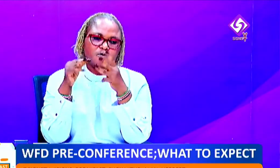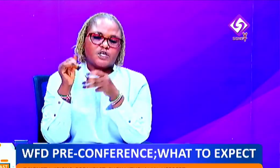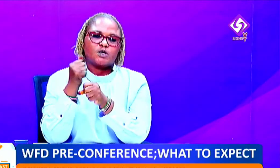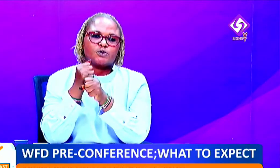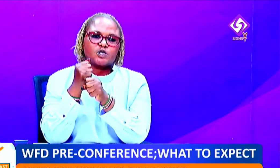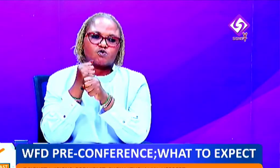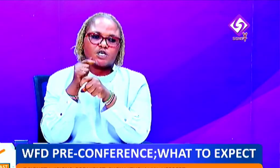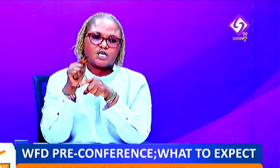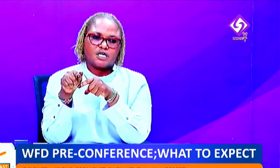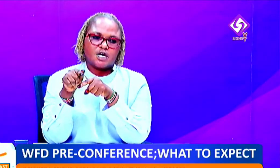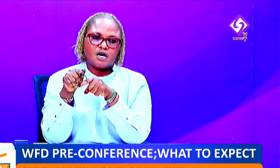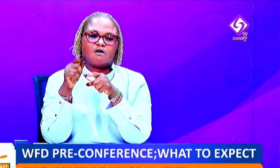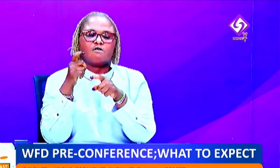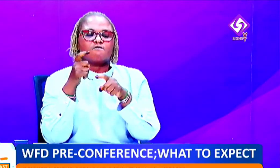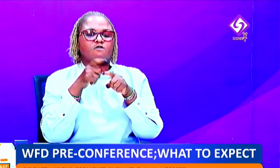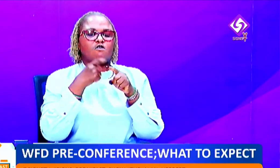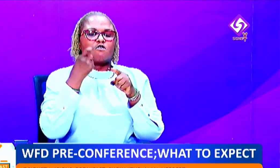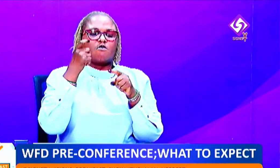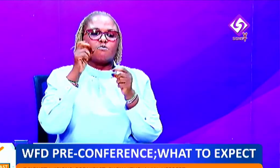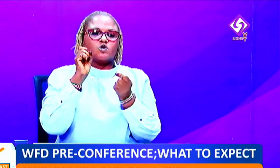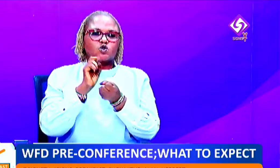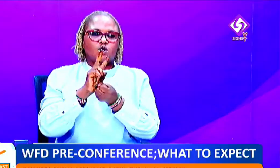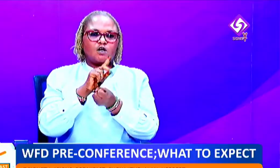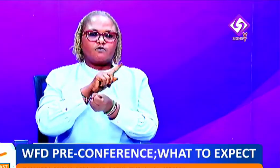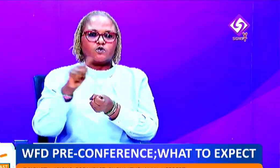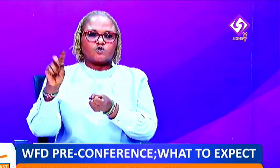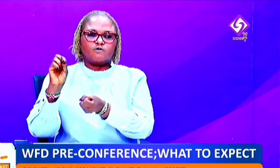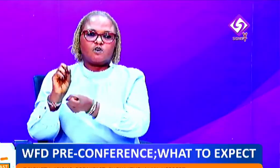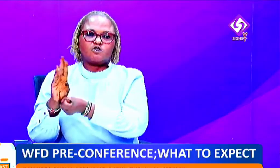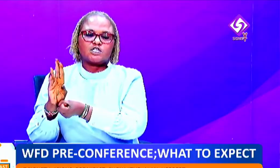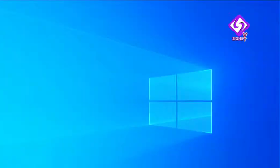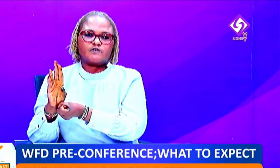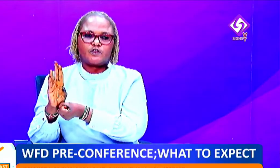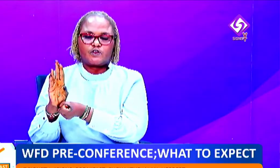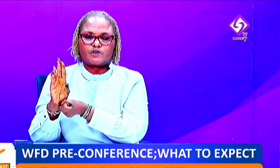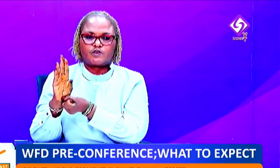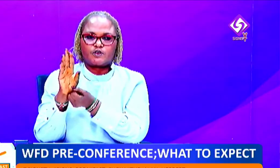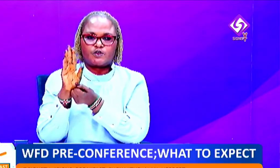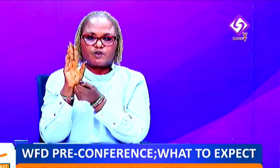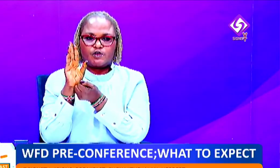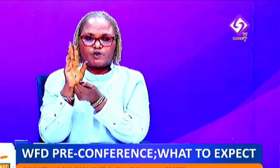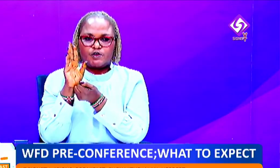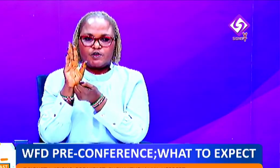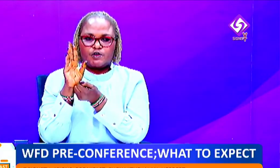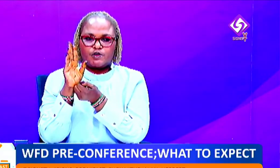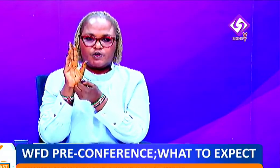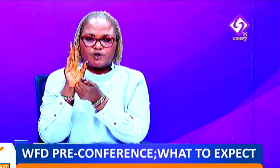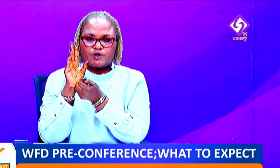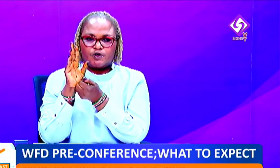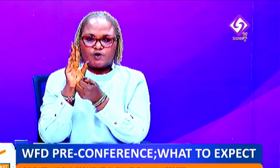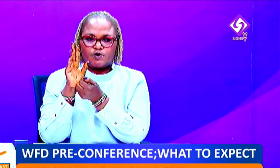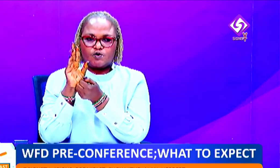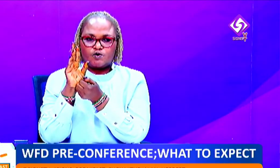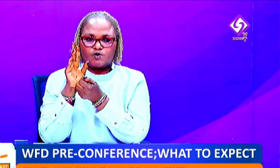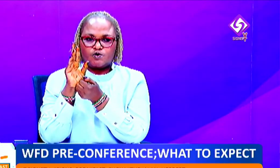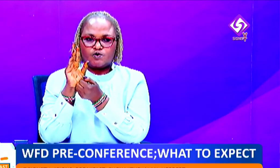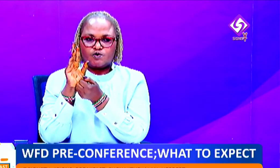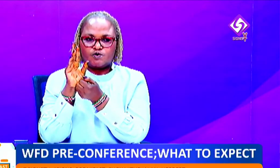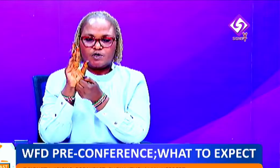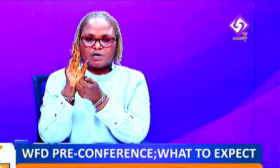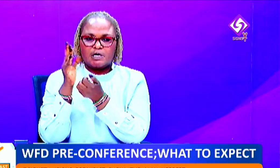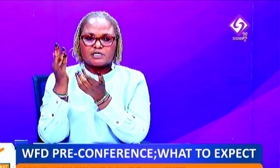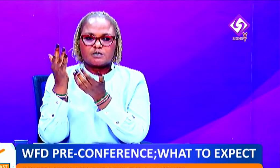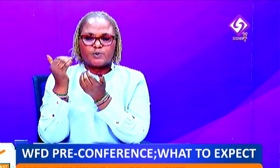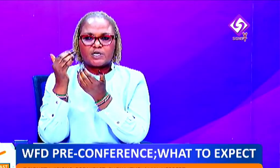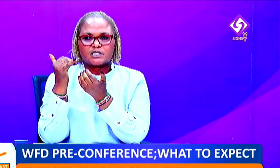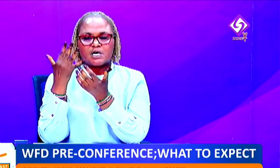organizations globally to be able to advocate and amplify the voices of deaf people. So this is going to be happening on 12th to 14th of